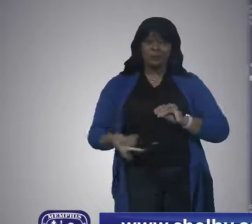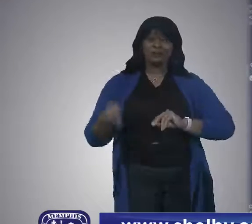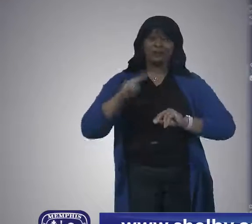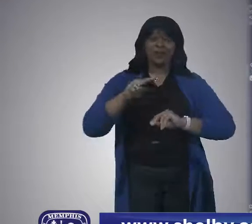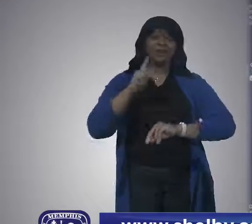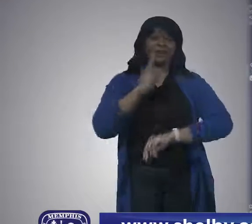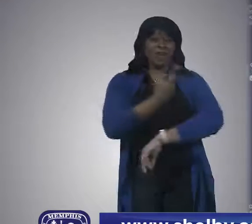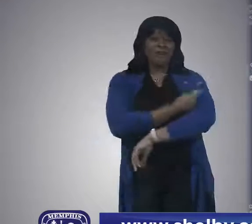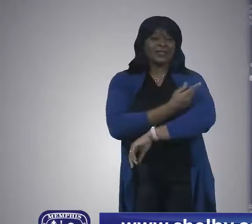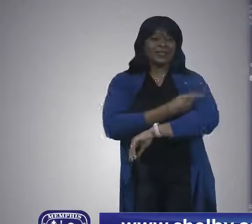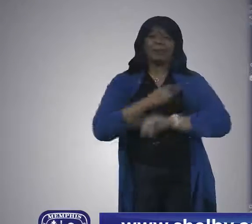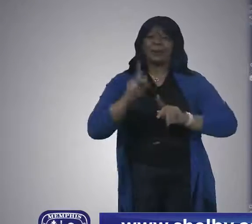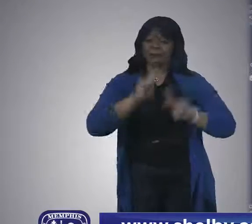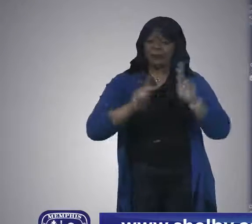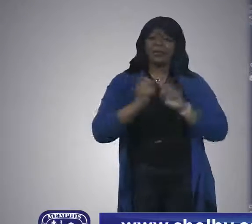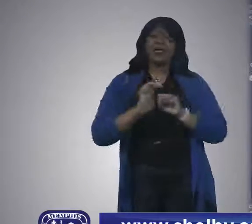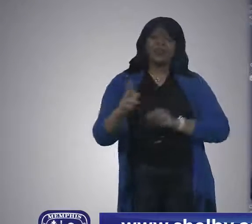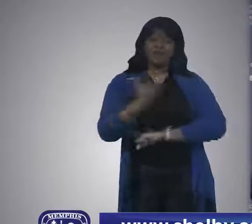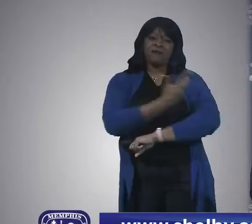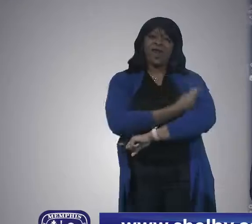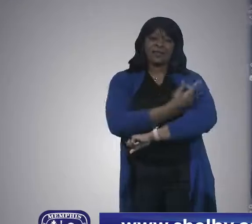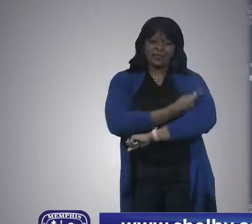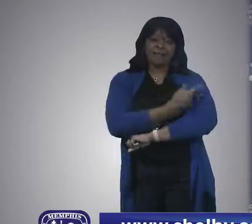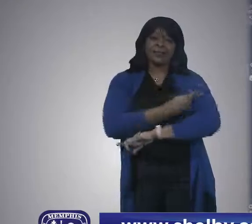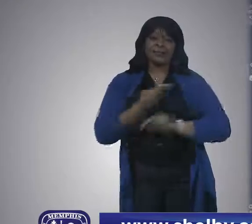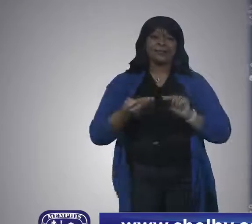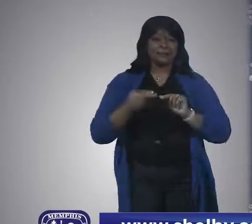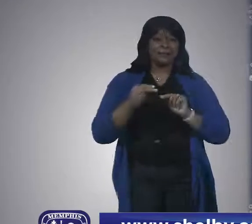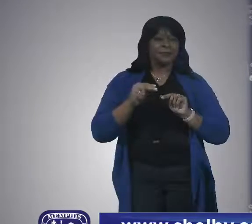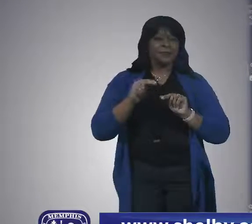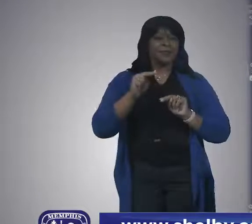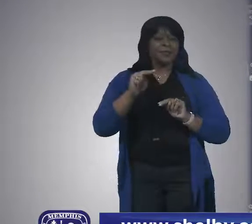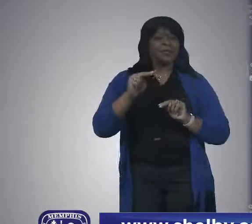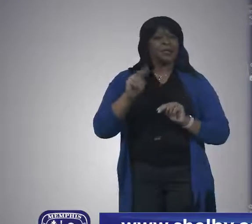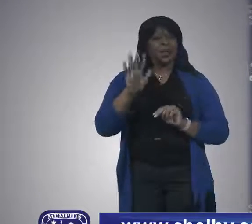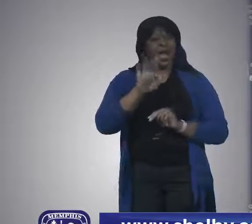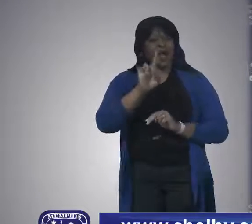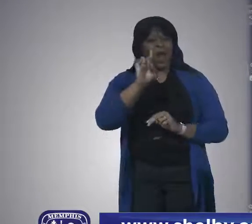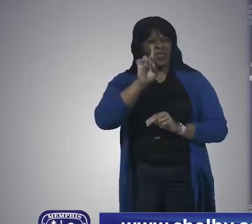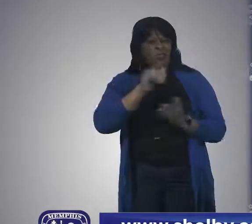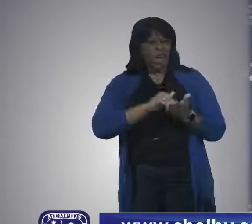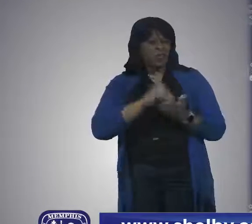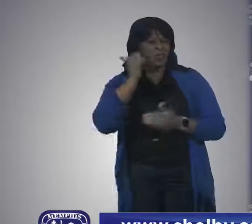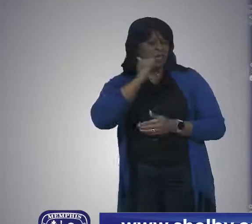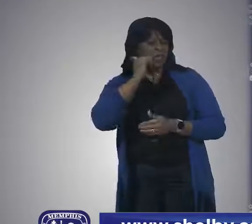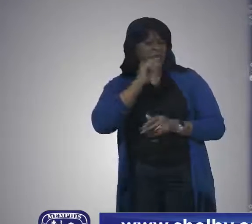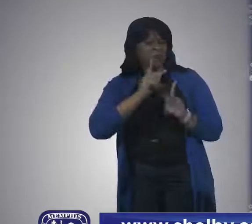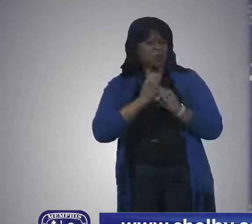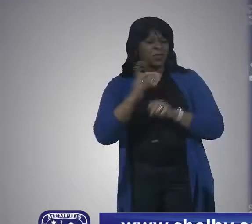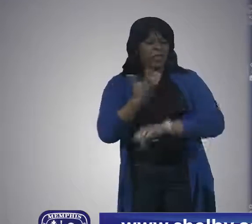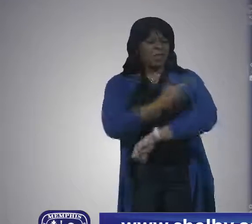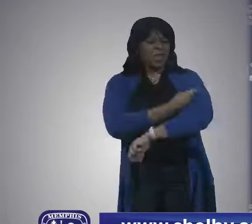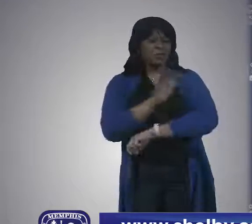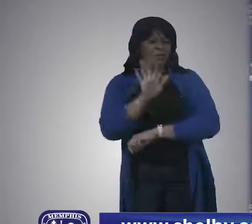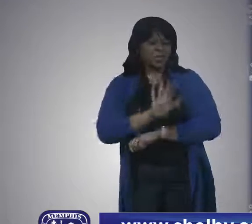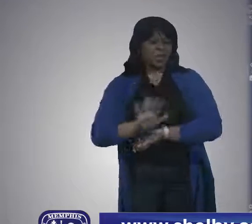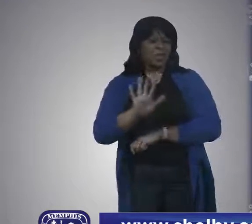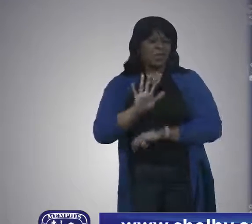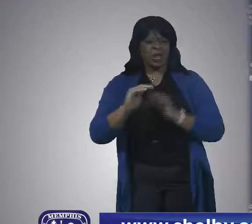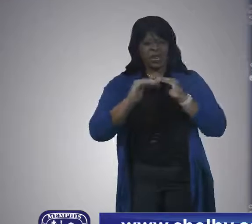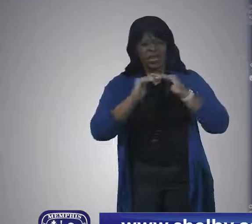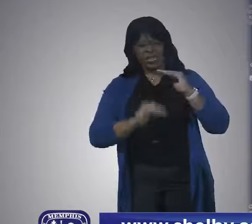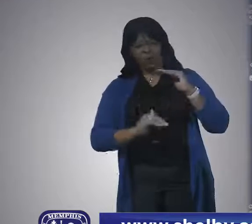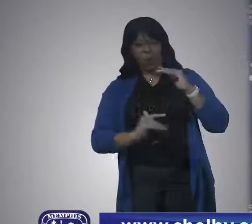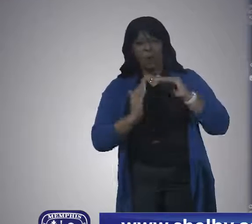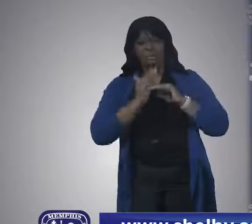to be higher, but people are getting vaccinated. I think we're averaging about 1,000 a day or something like that, almost a little under